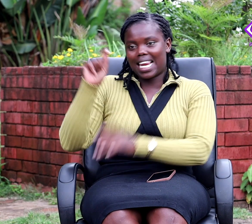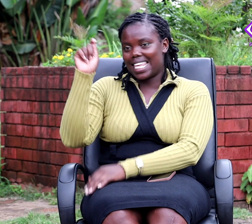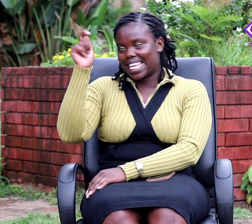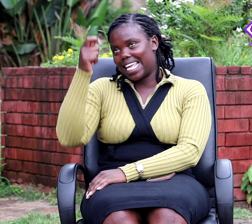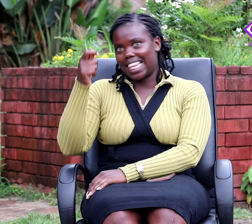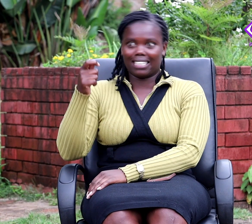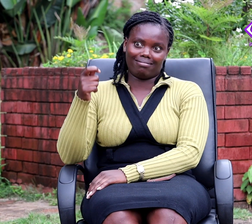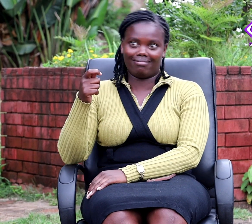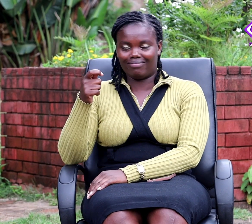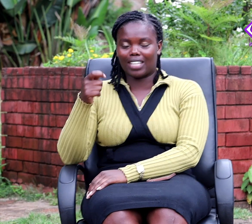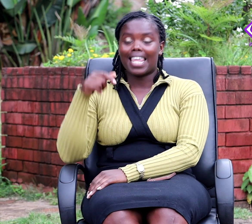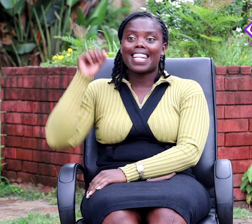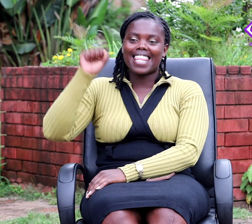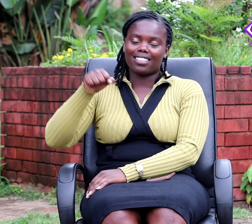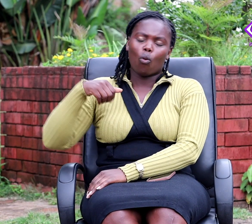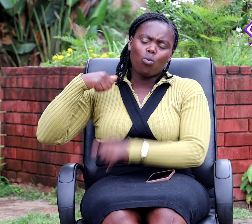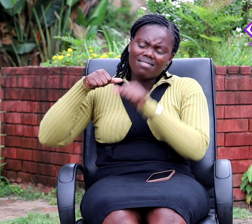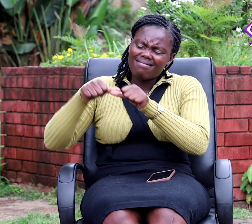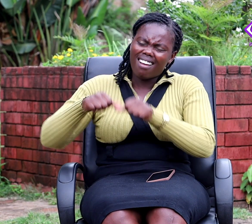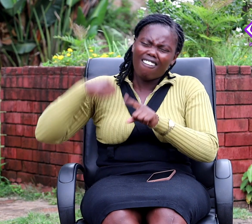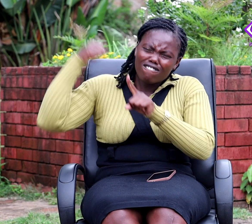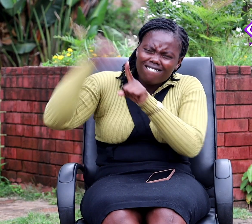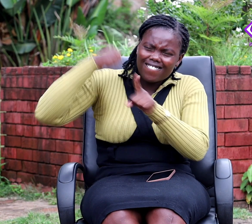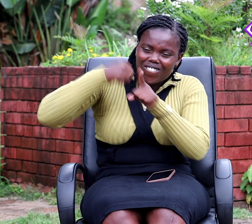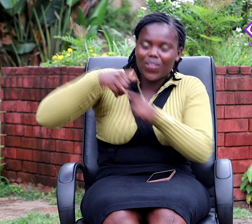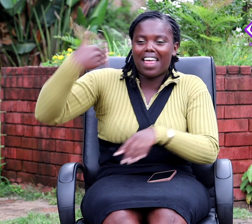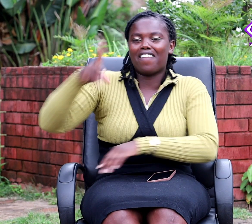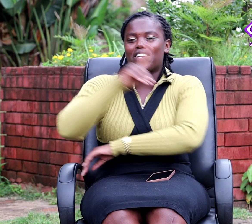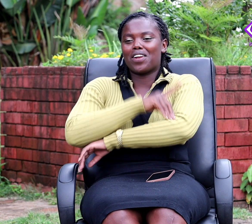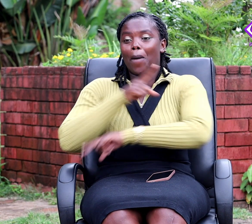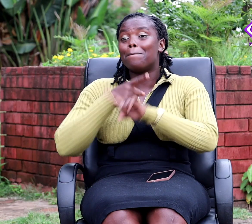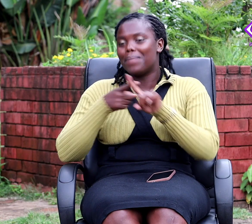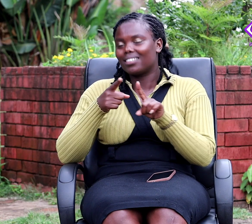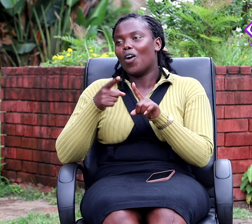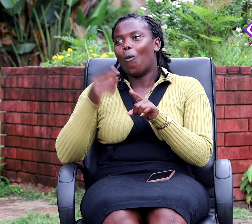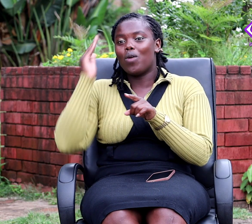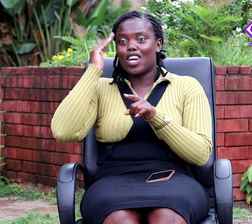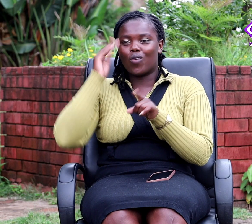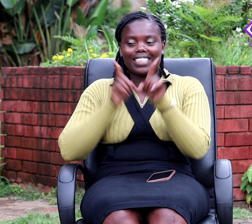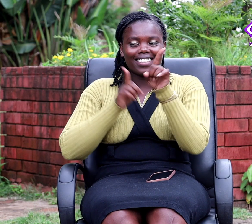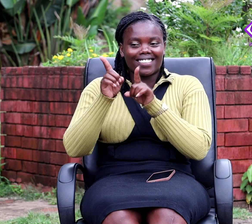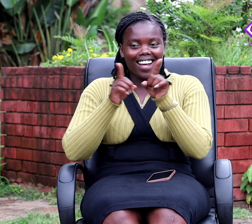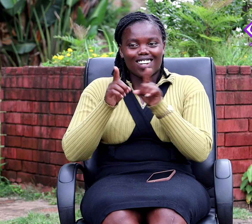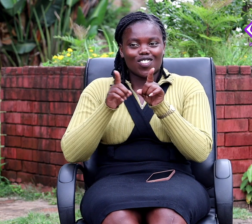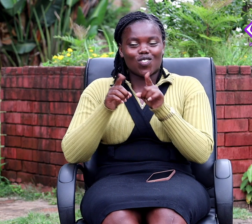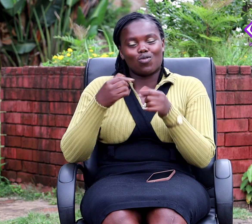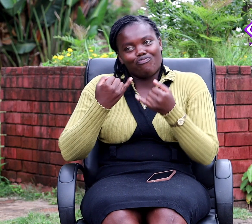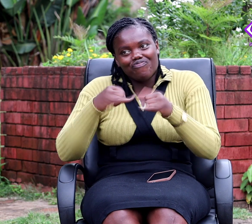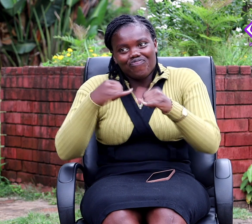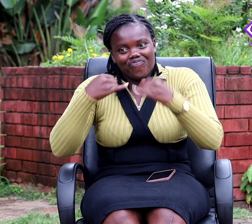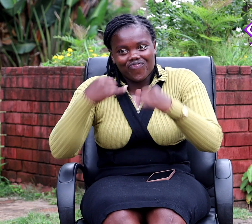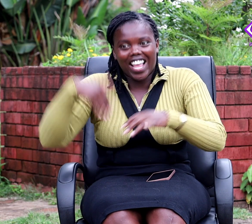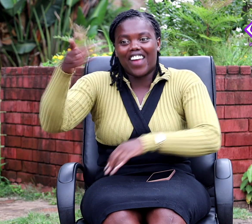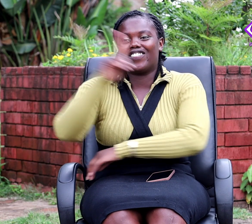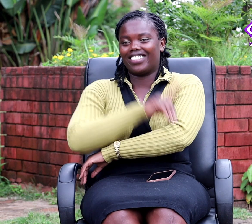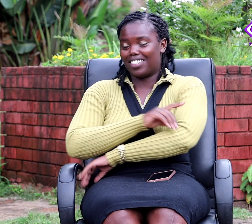now, especially here in Kenya. Yes, we continue advocating every day for inclusion of women,